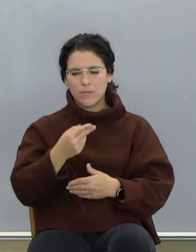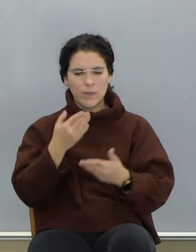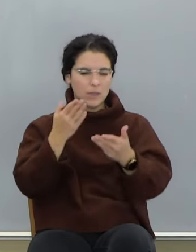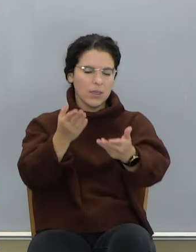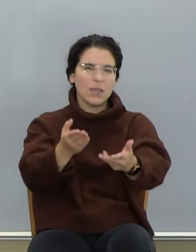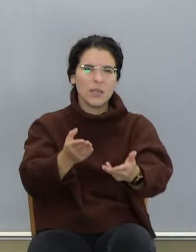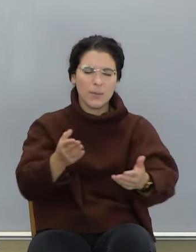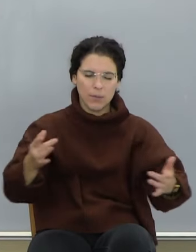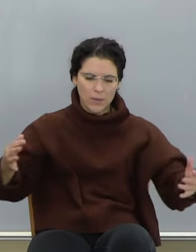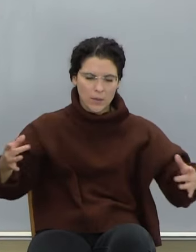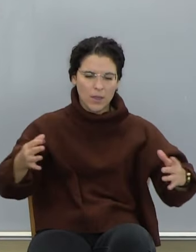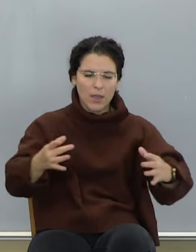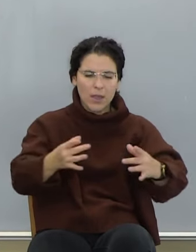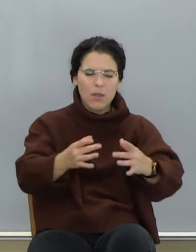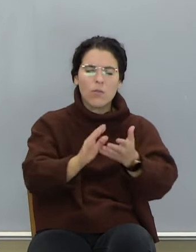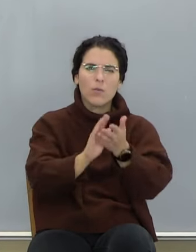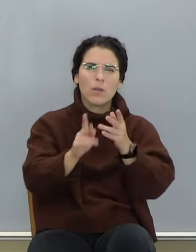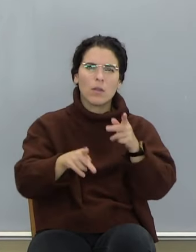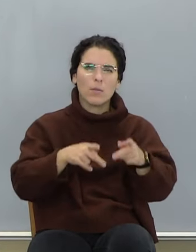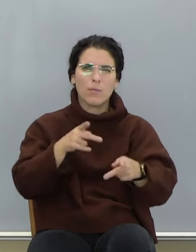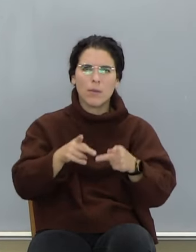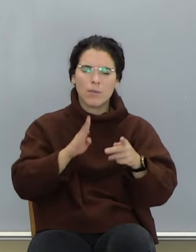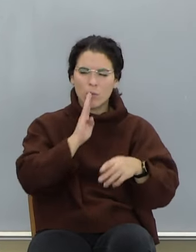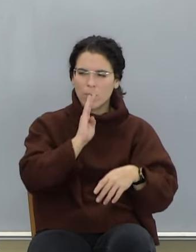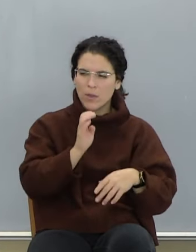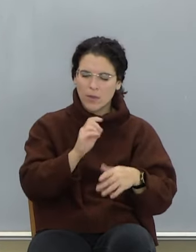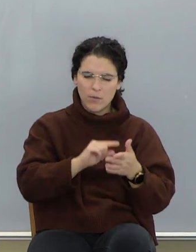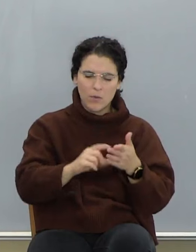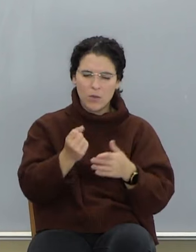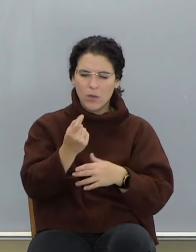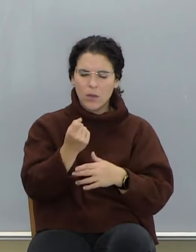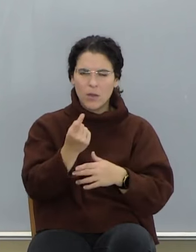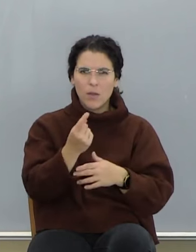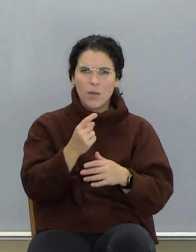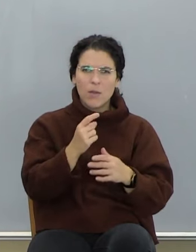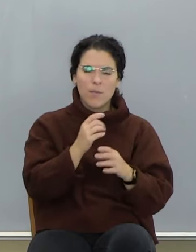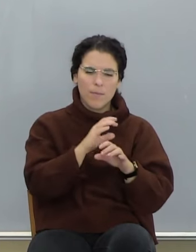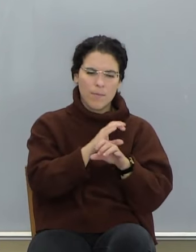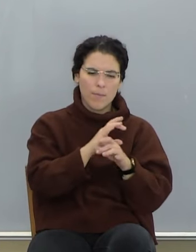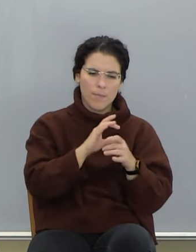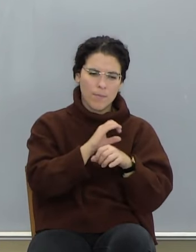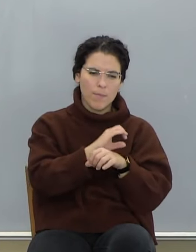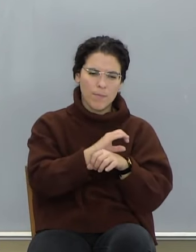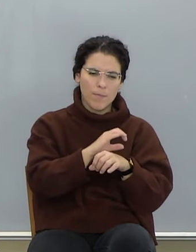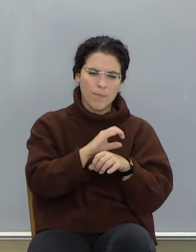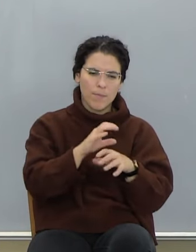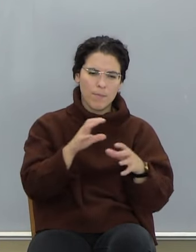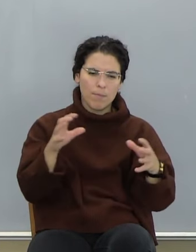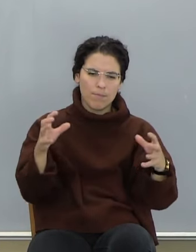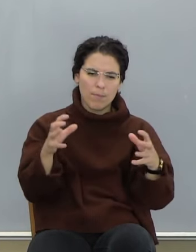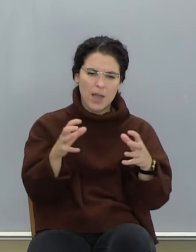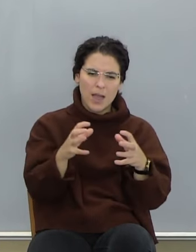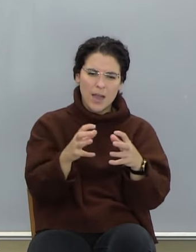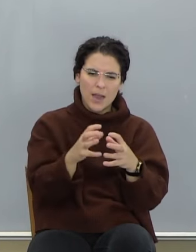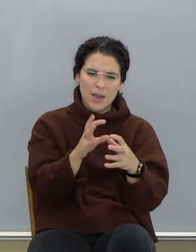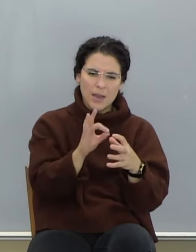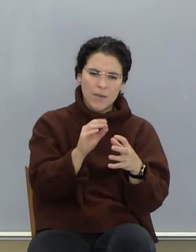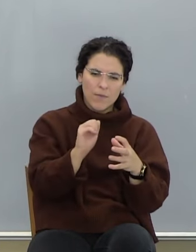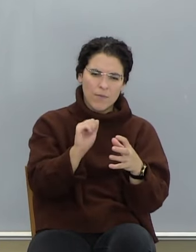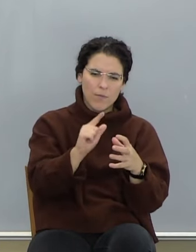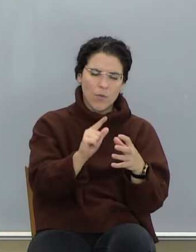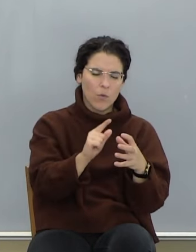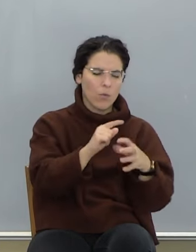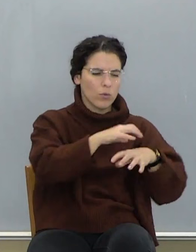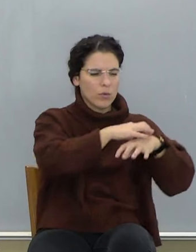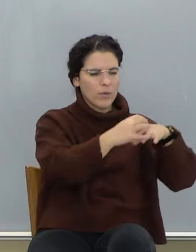the gathering of the people be. Look at verse 11. Binding his foal unto the vine and